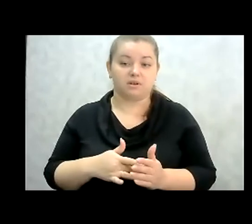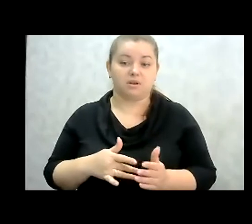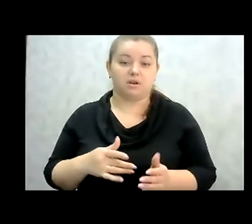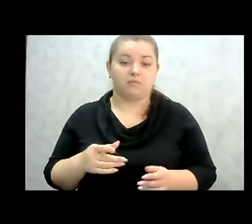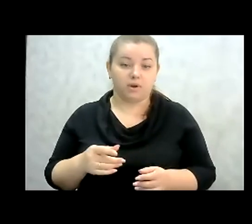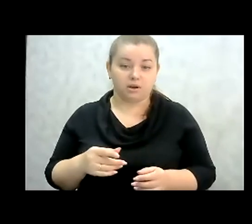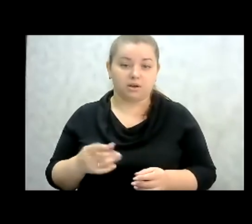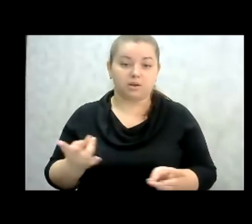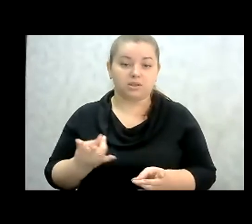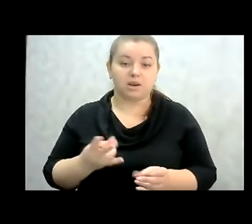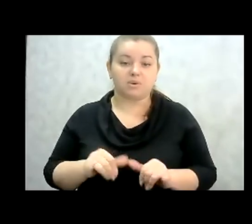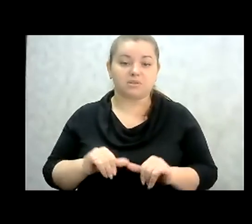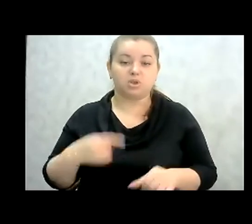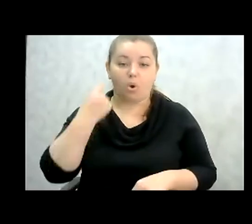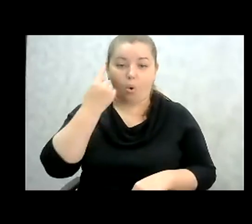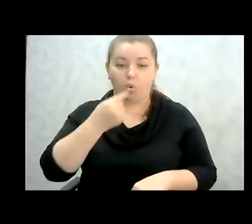parties.